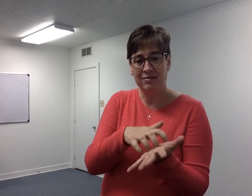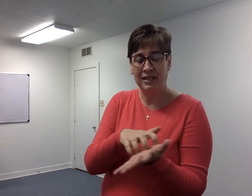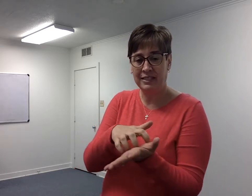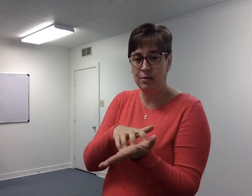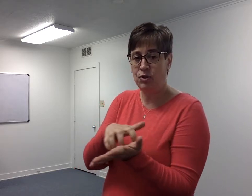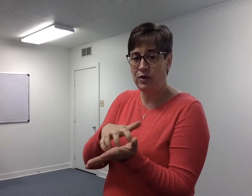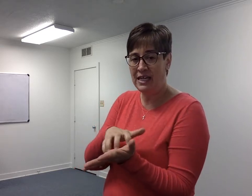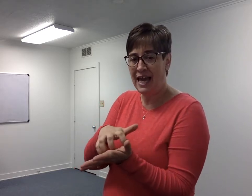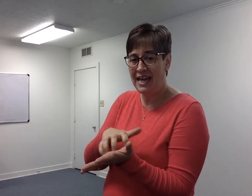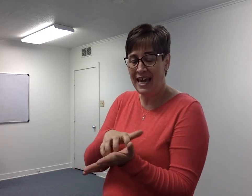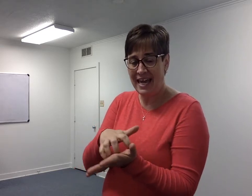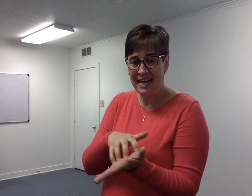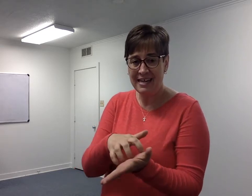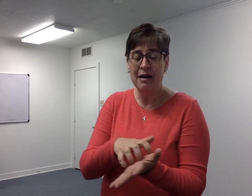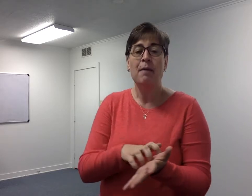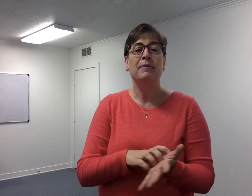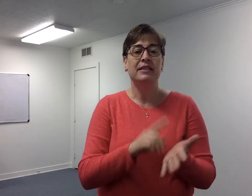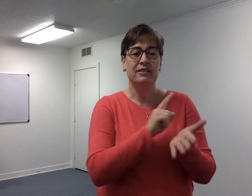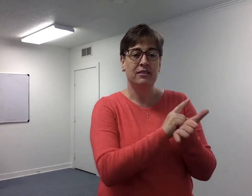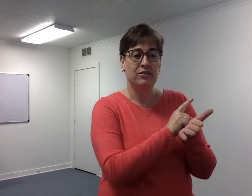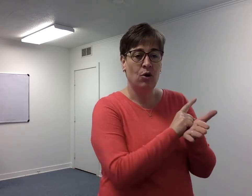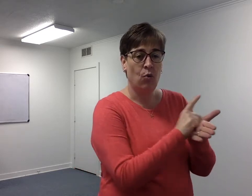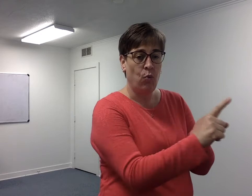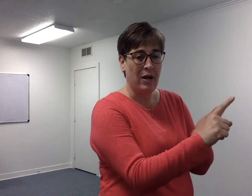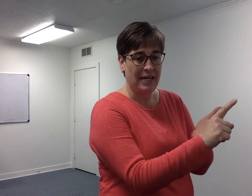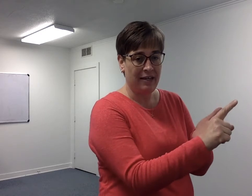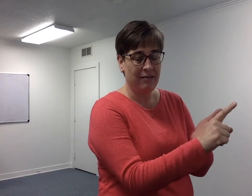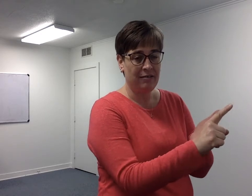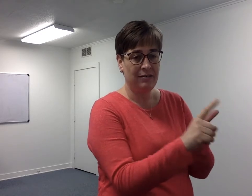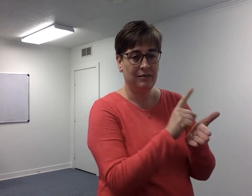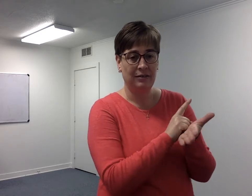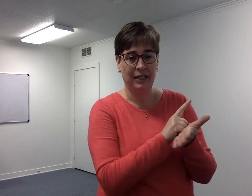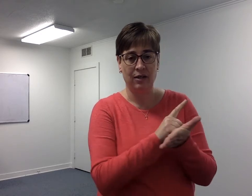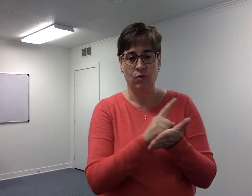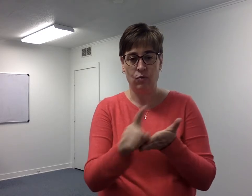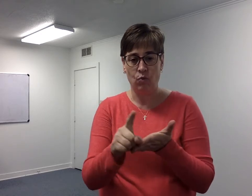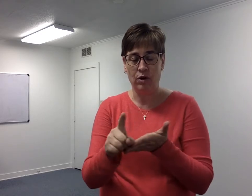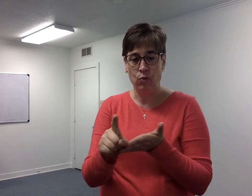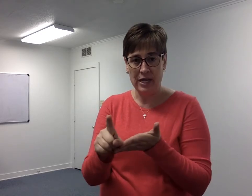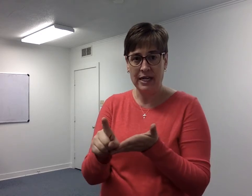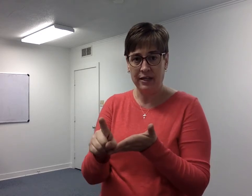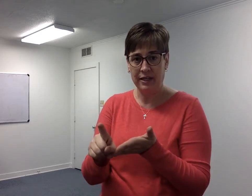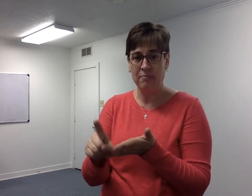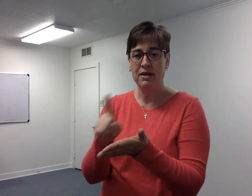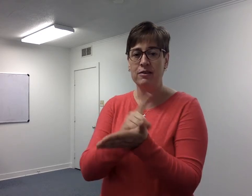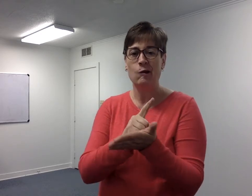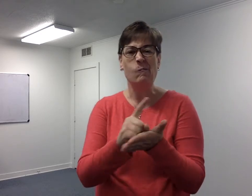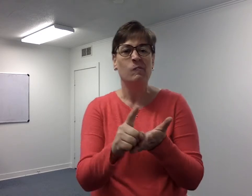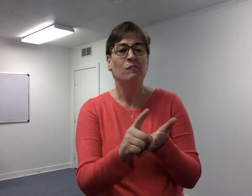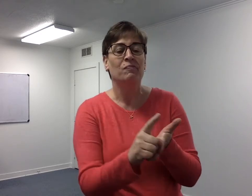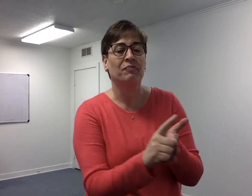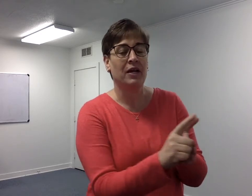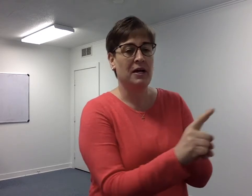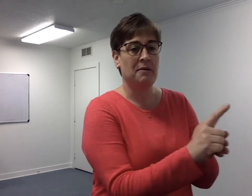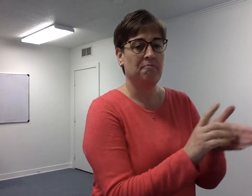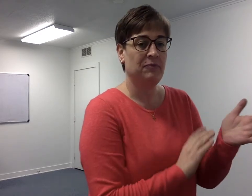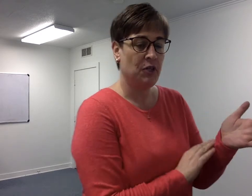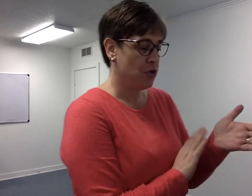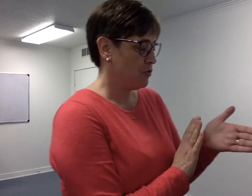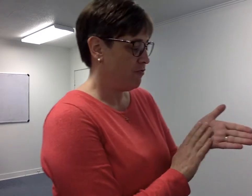like W-E-A-K, but this is week, like 1 week in the month. So for